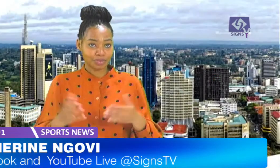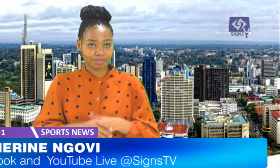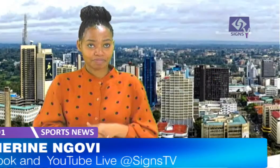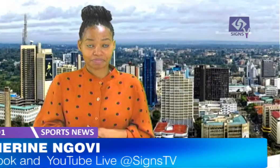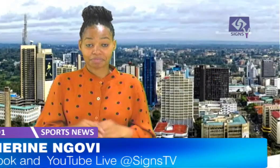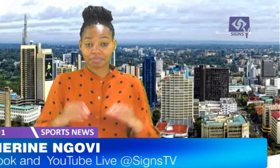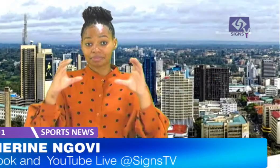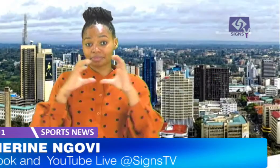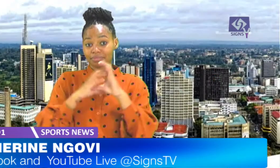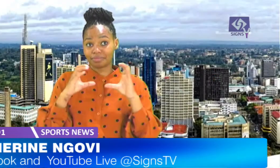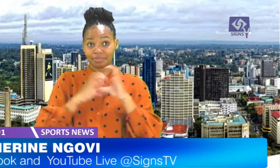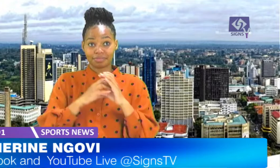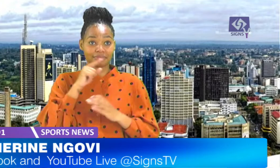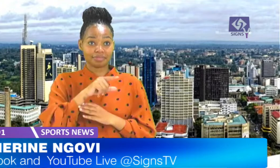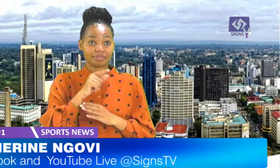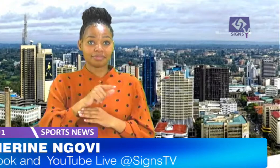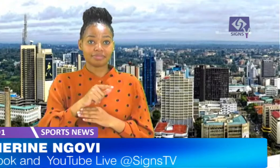And finally,